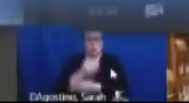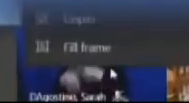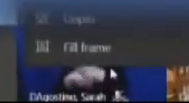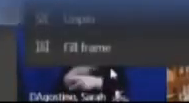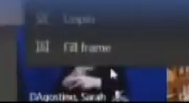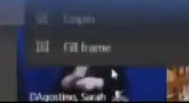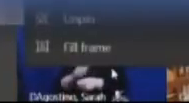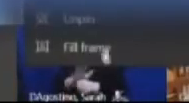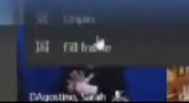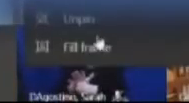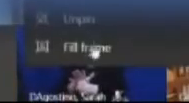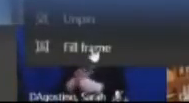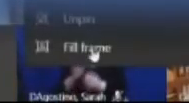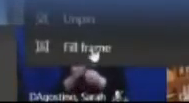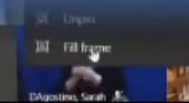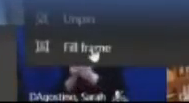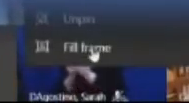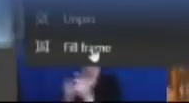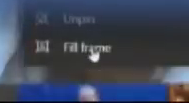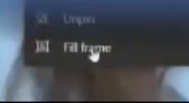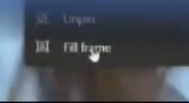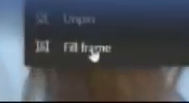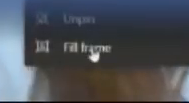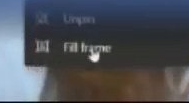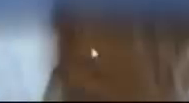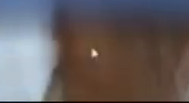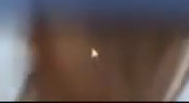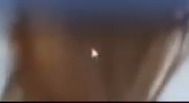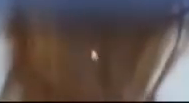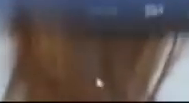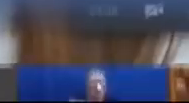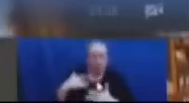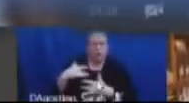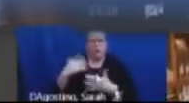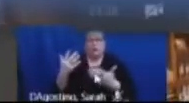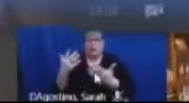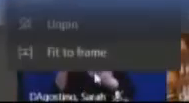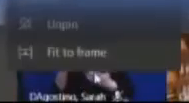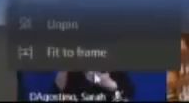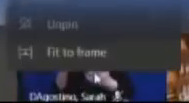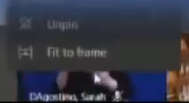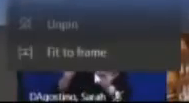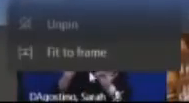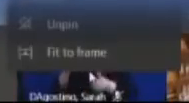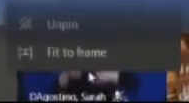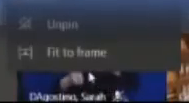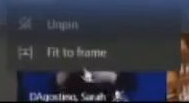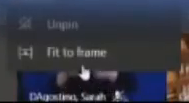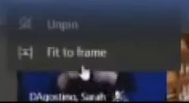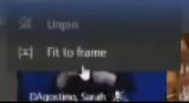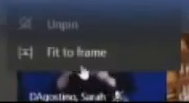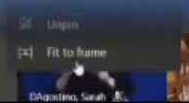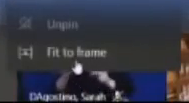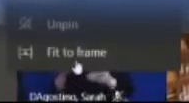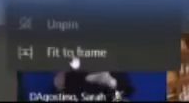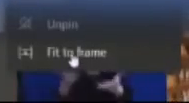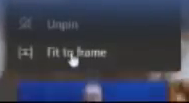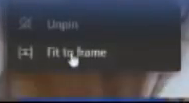means for us, how worried should we be, and then in terms of vaccination